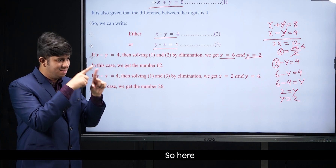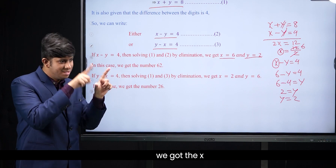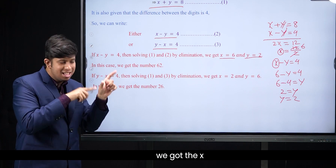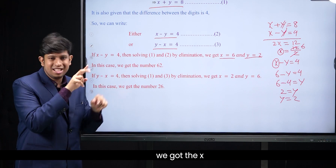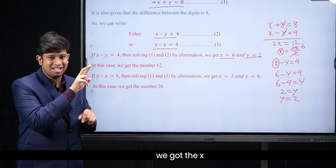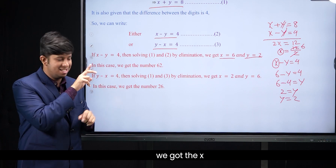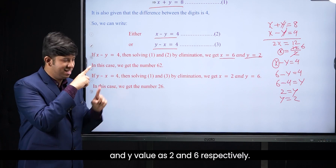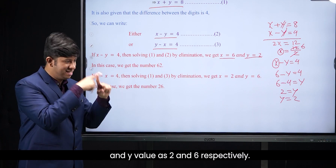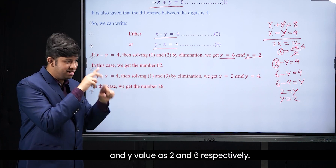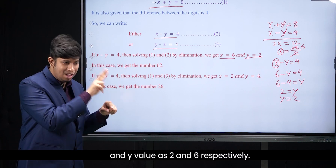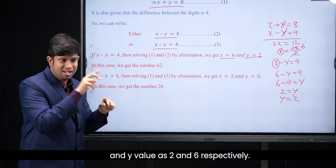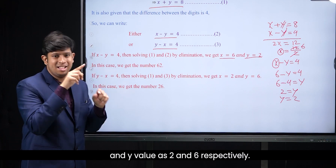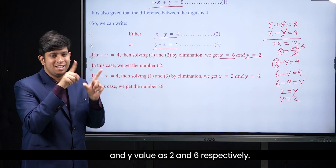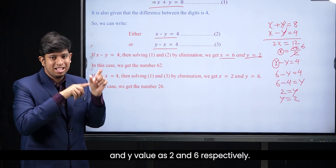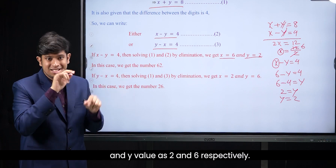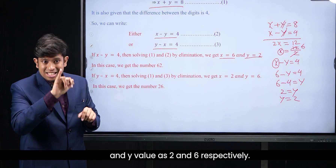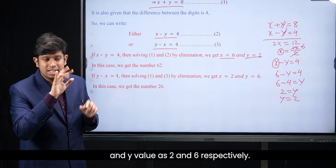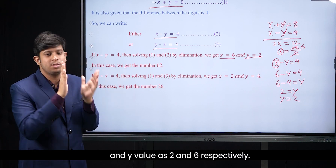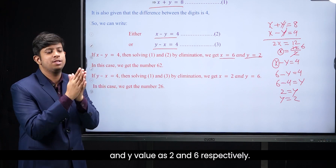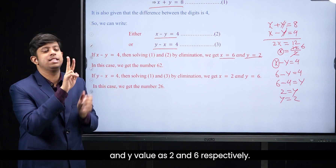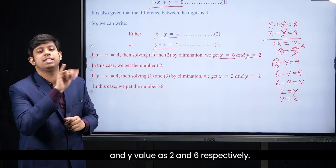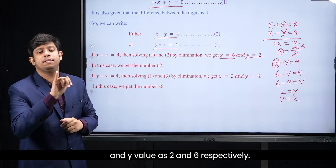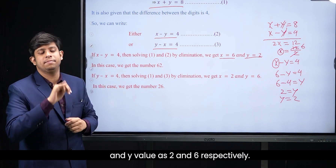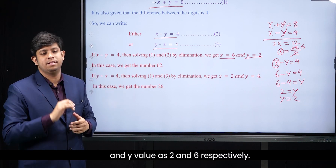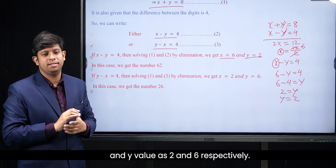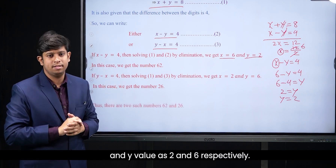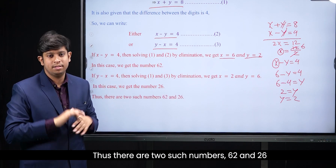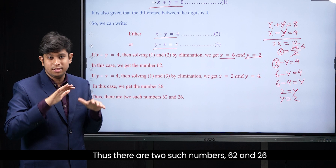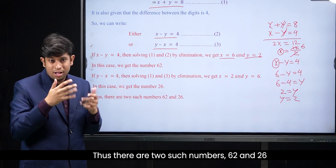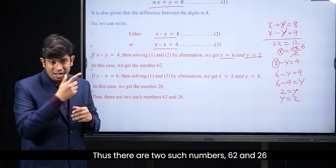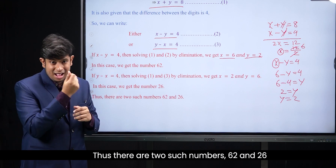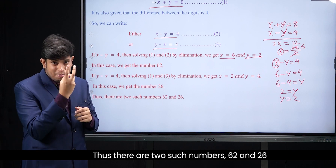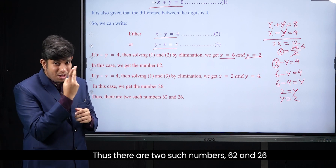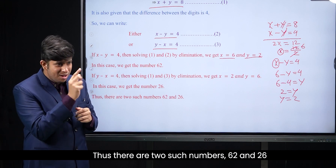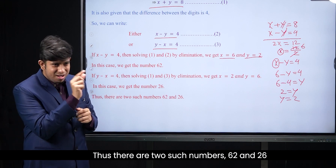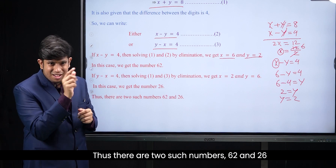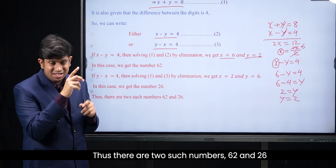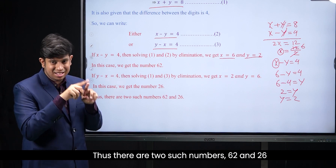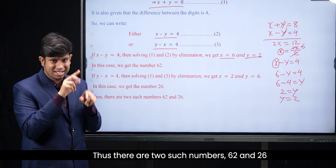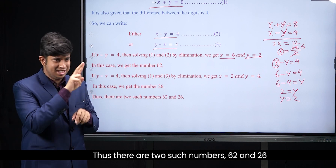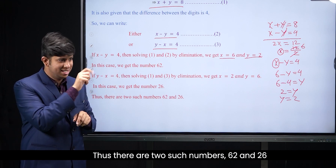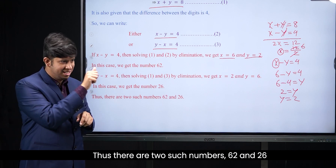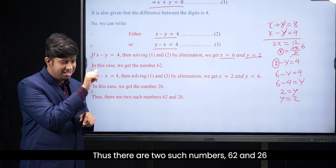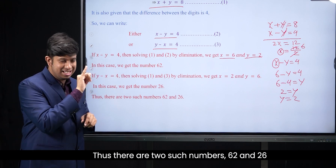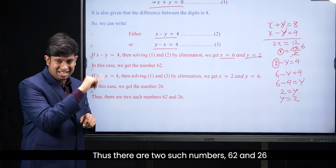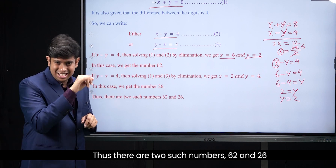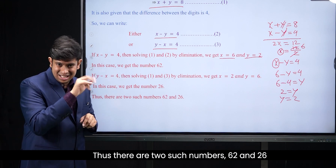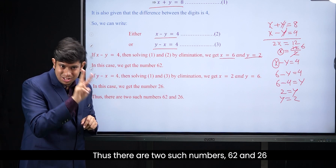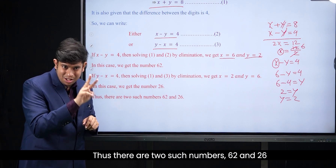we got the x and y value as 2 and 6 respectively. Thus, there are two such numbers, 62 and